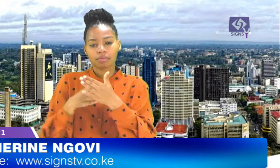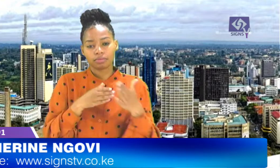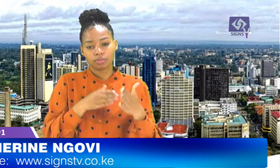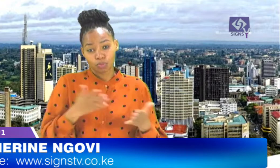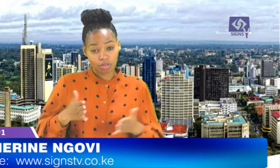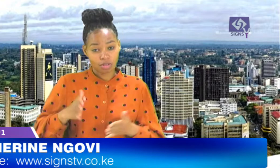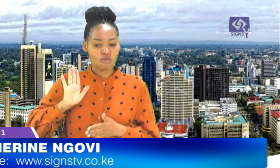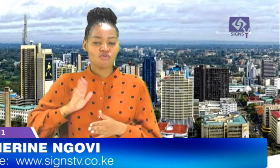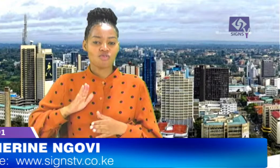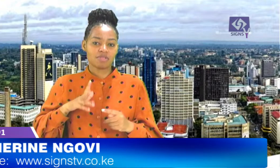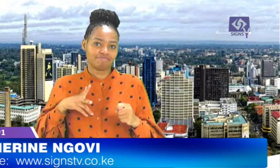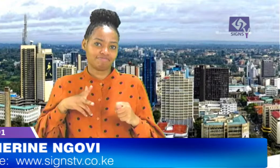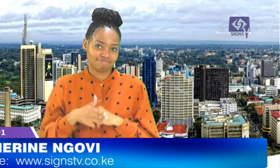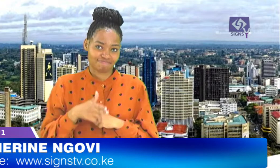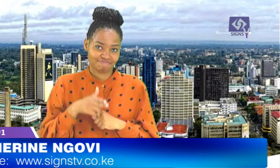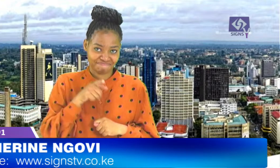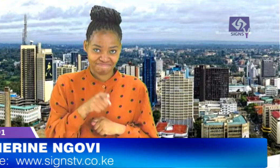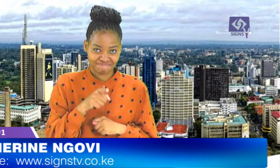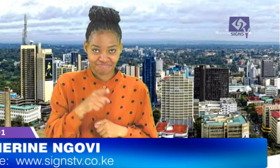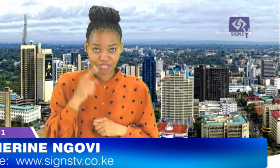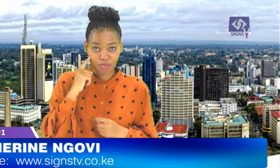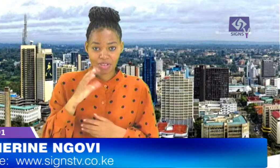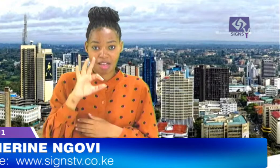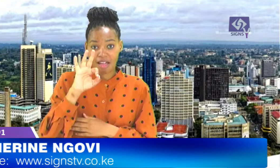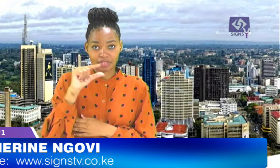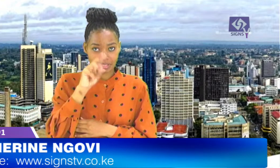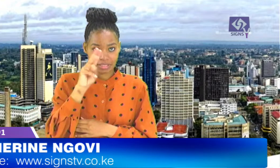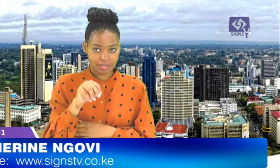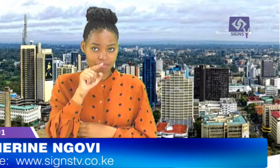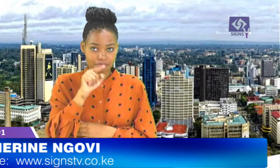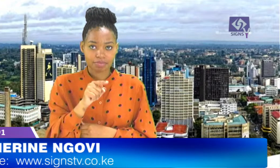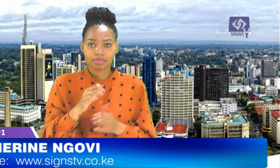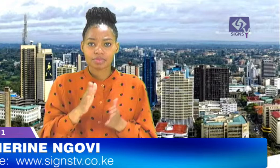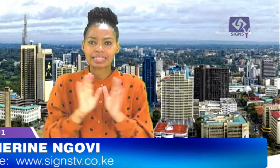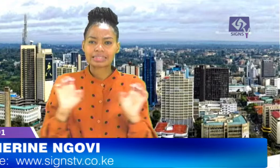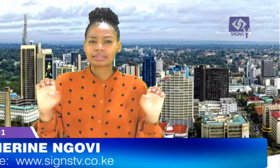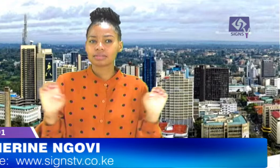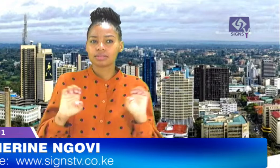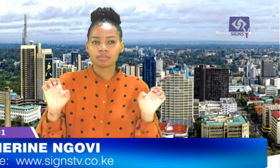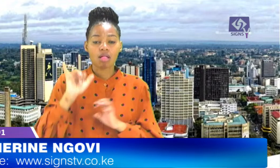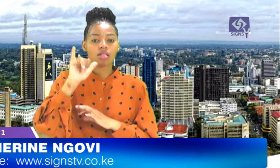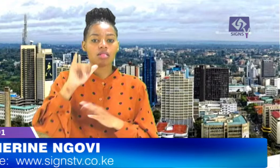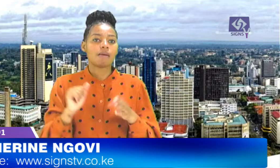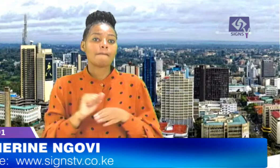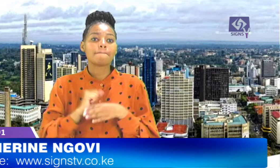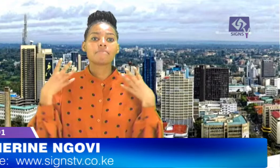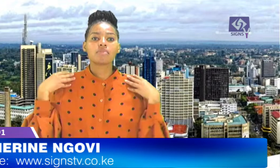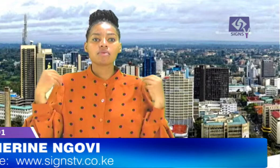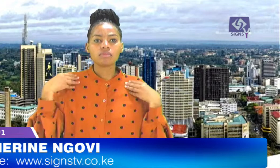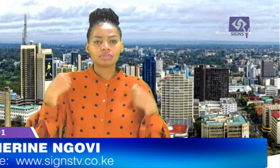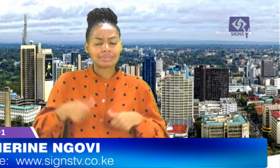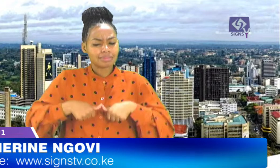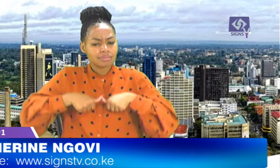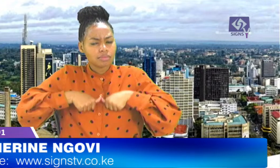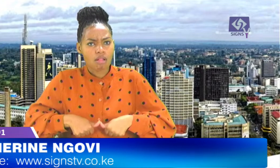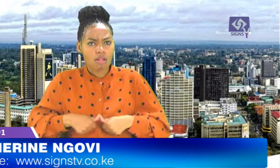The gender stakeholders in Narok County have committed to intensify the fight